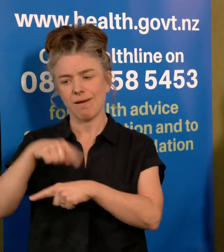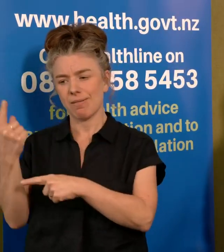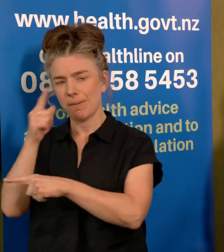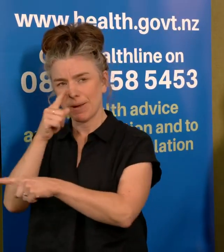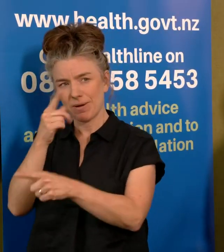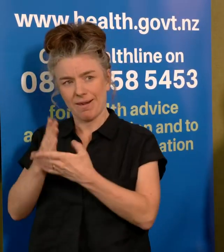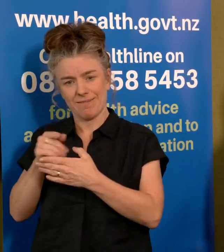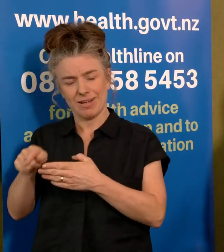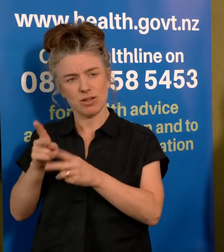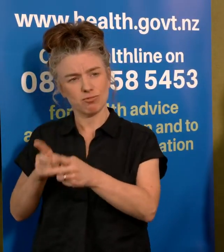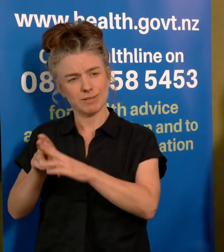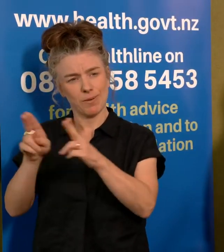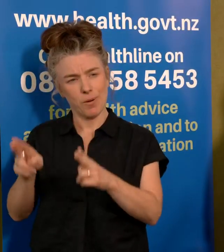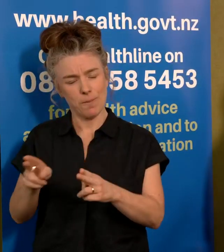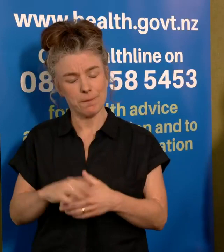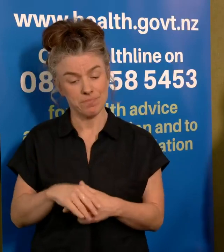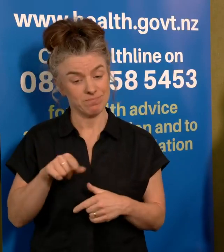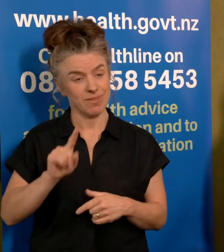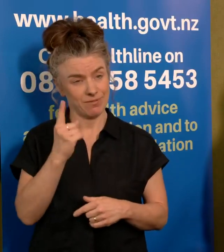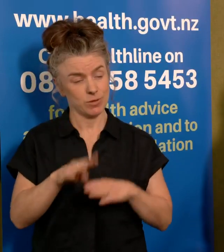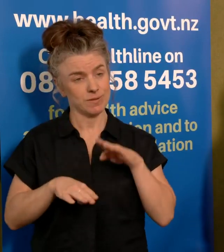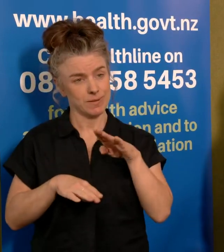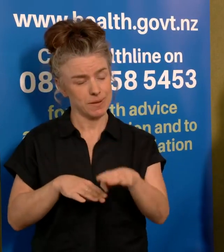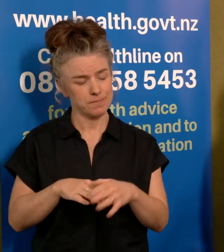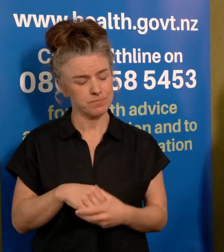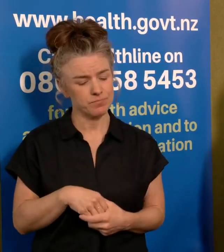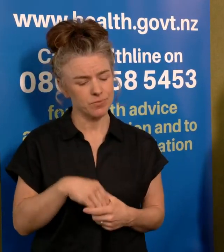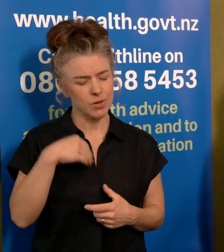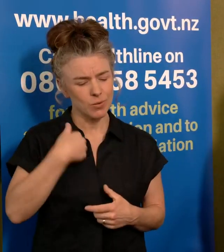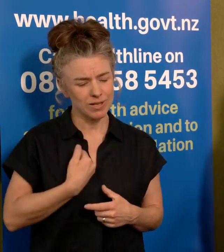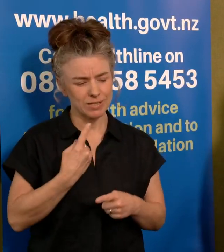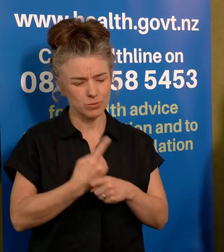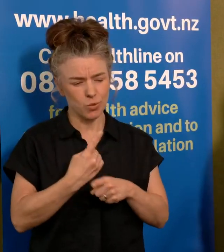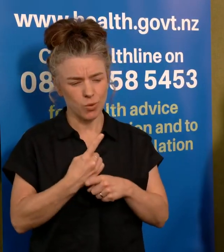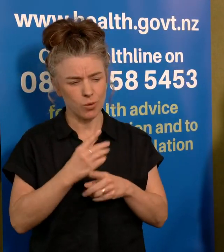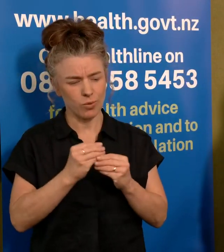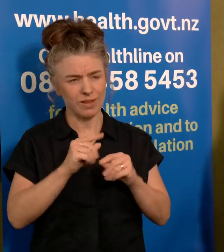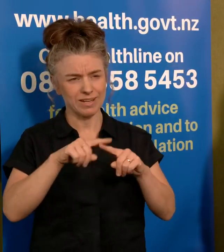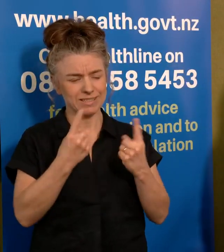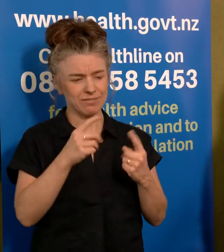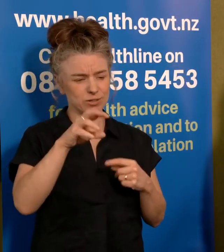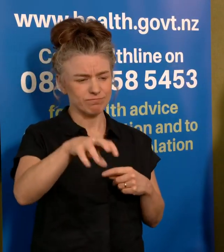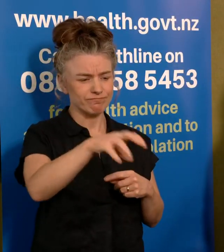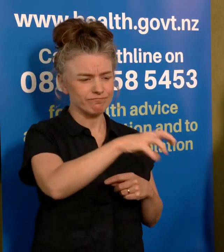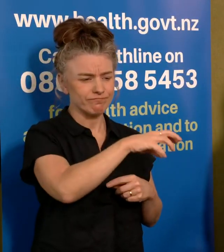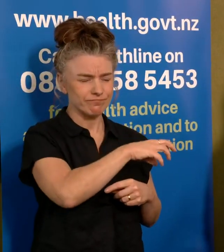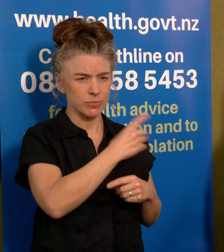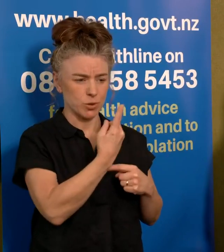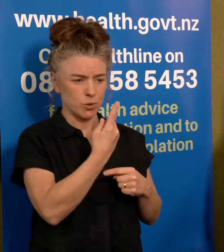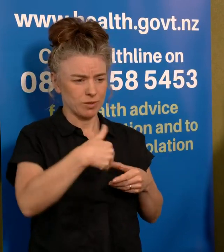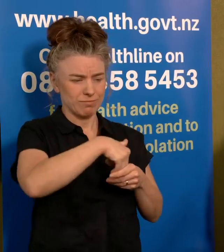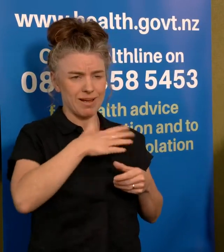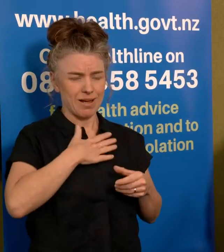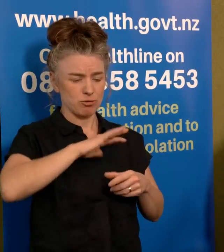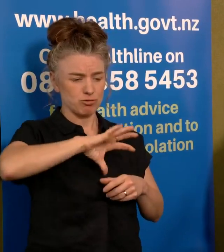starting point, and the first thing we have to do is have regional discussions with our aged and residential care facilities